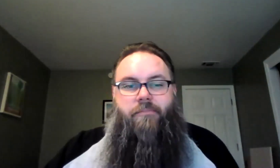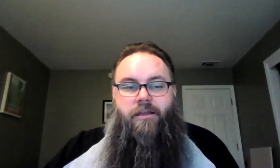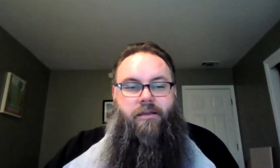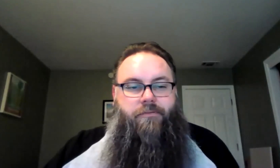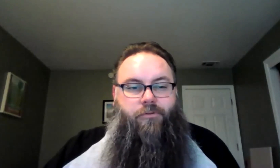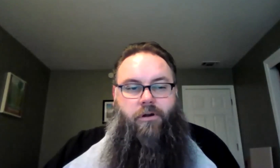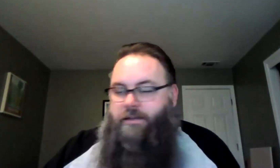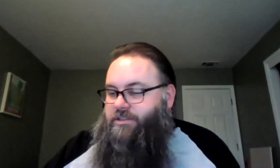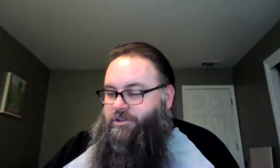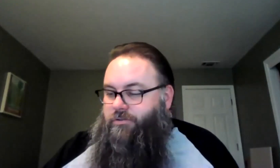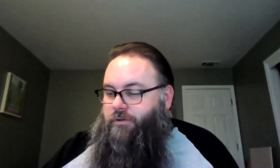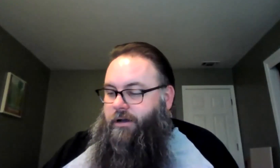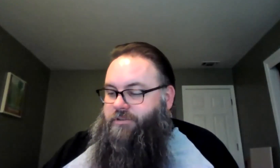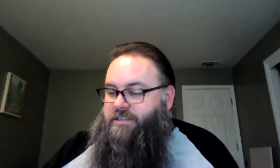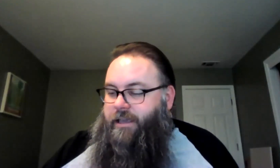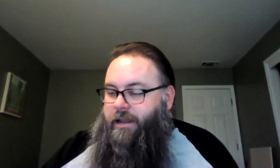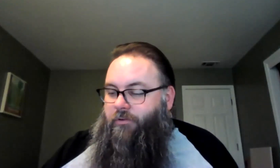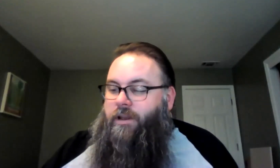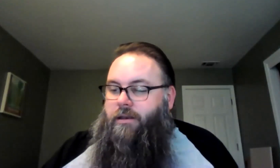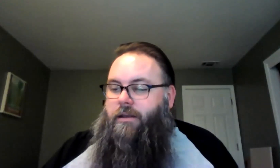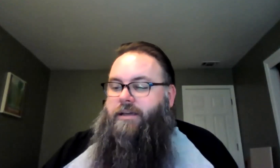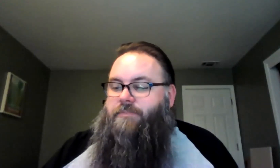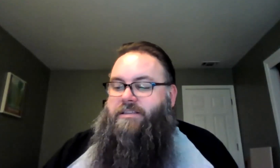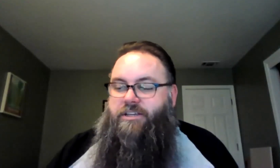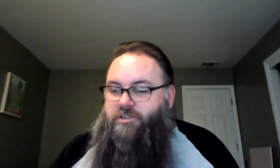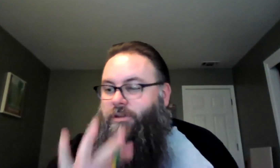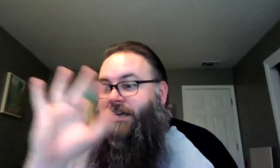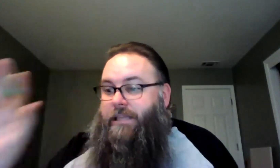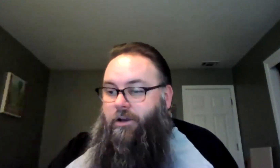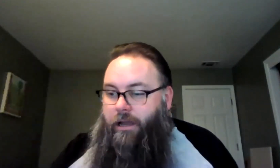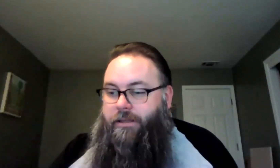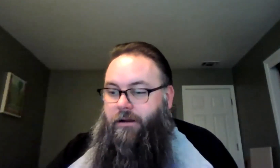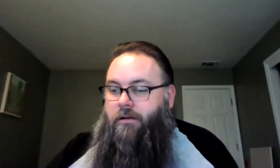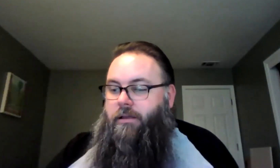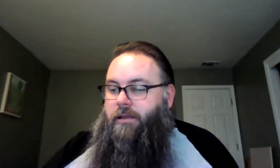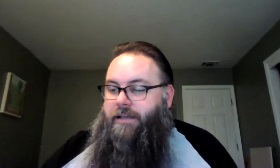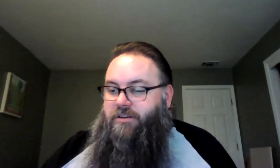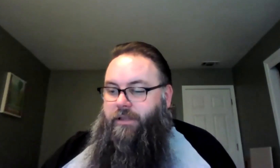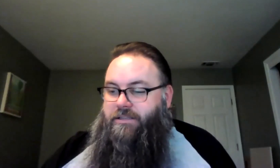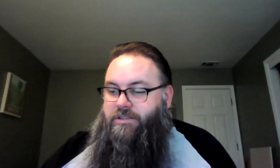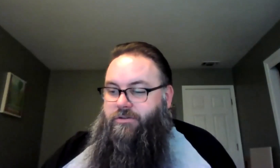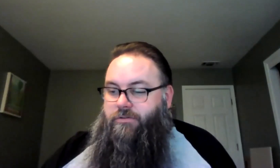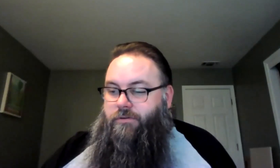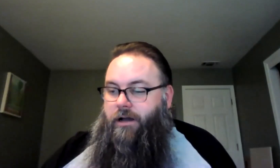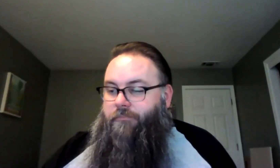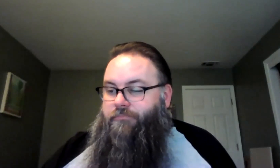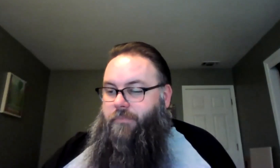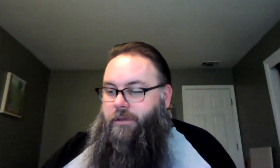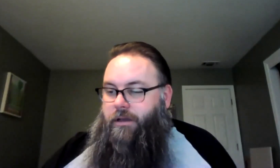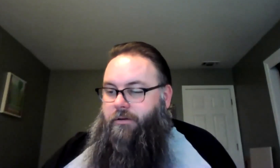provider tab for us to just, again, have a written expectations really clear out there as it relates